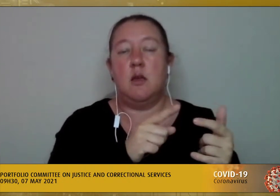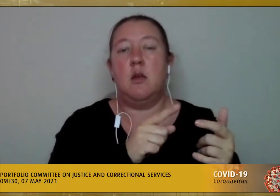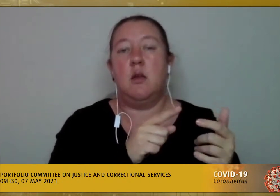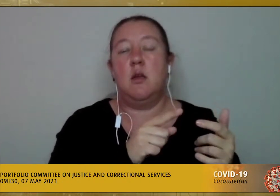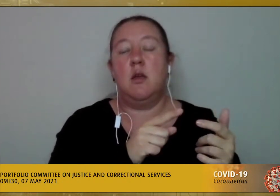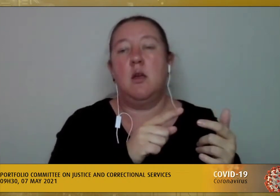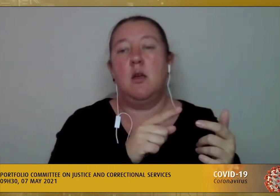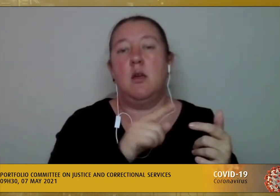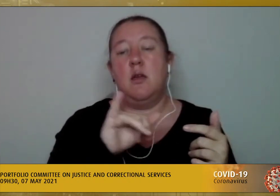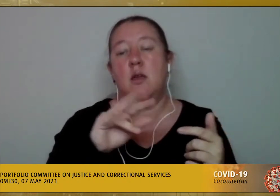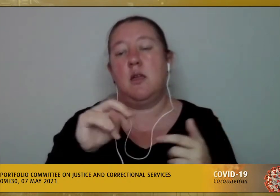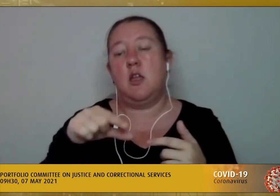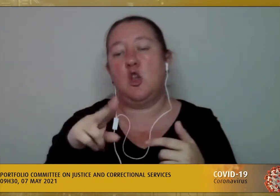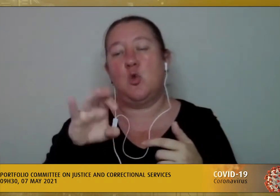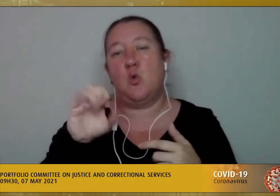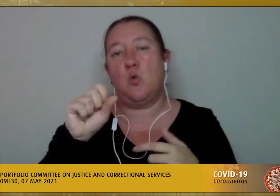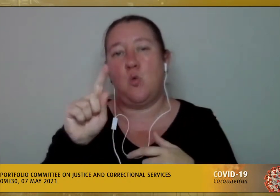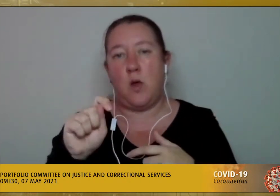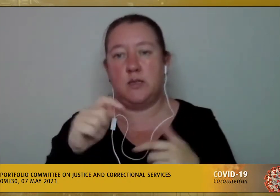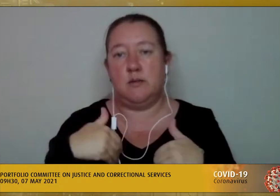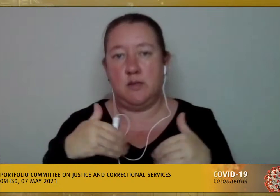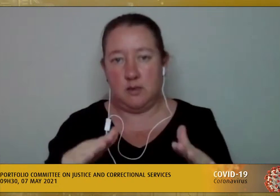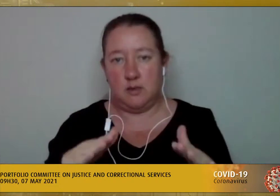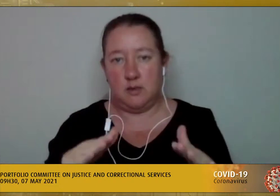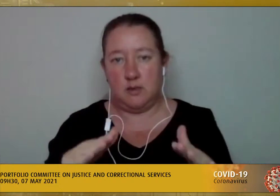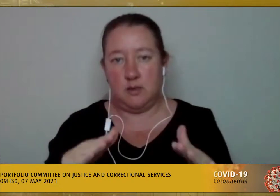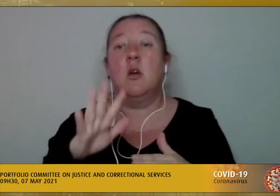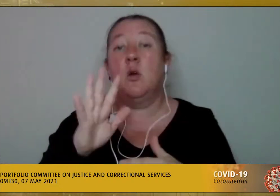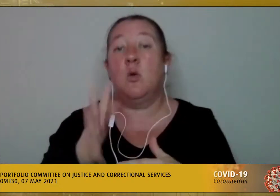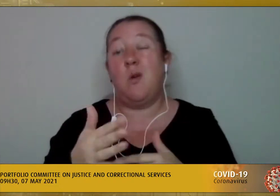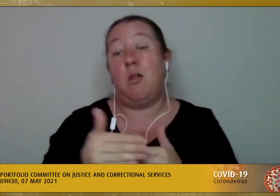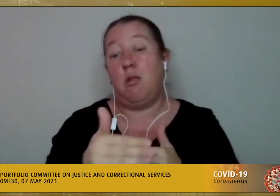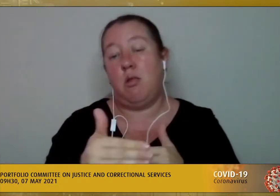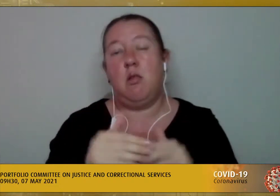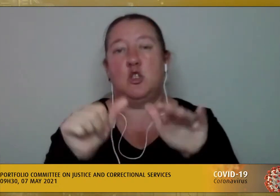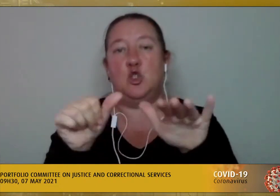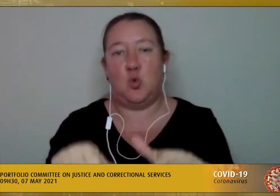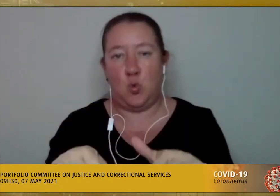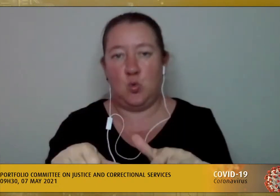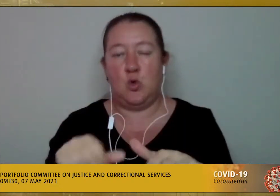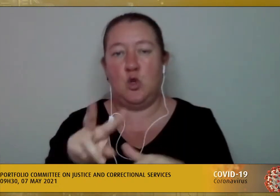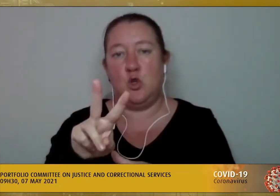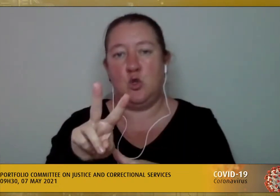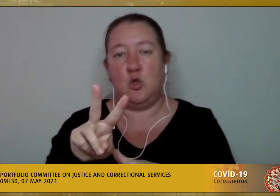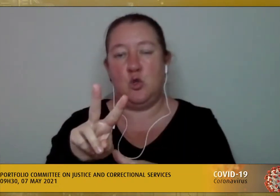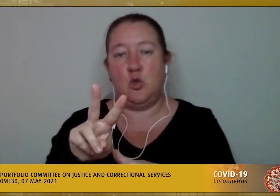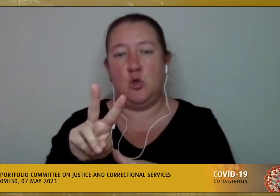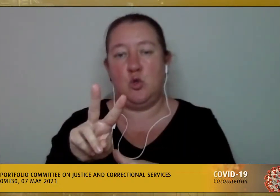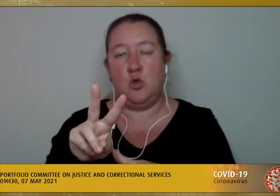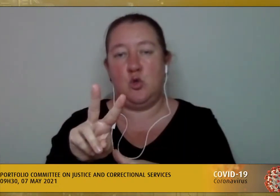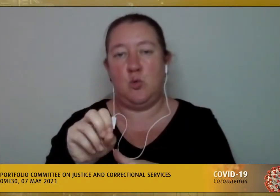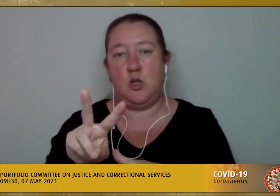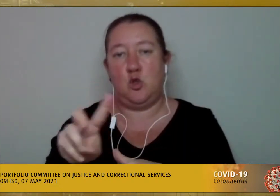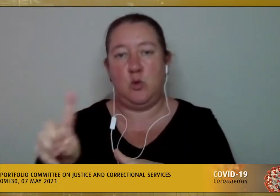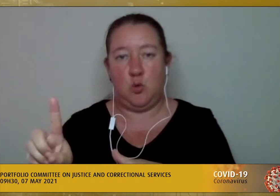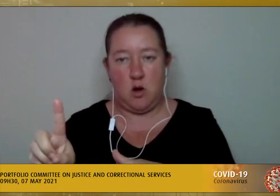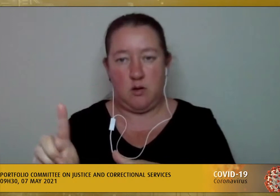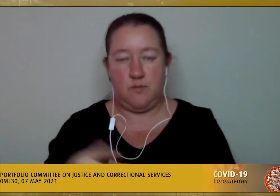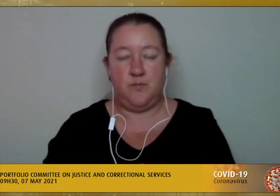the inquest is is set to start during June 21 of of of this